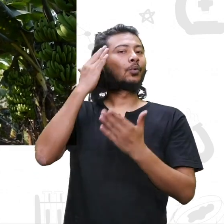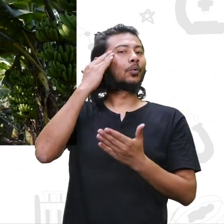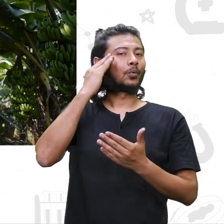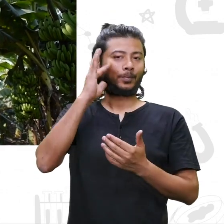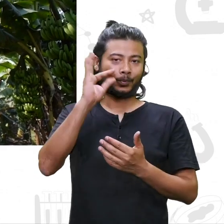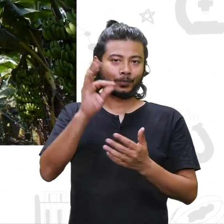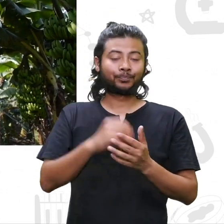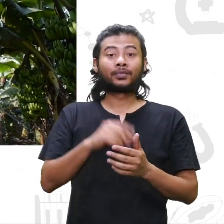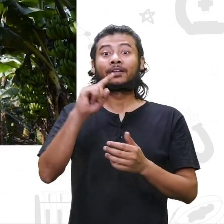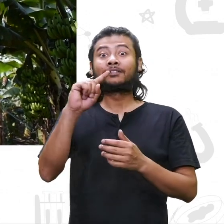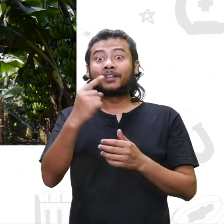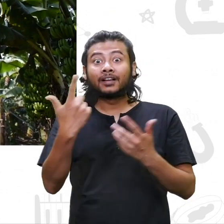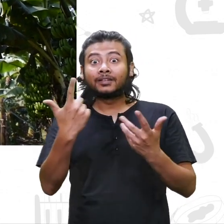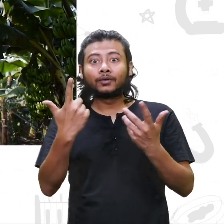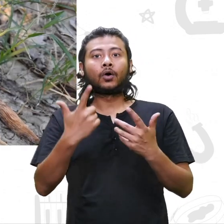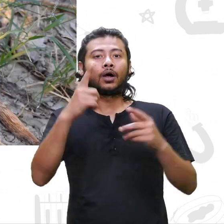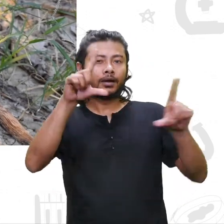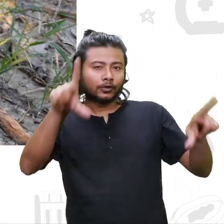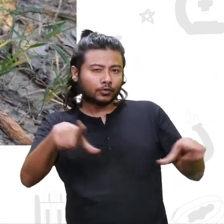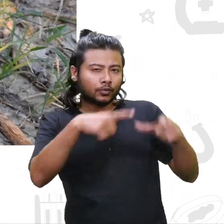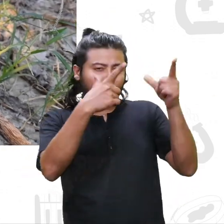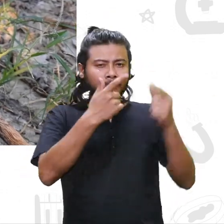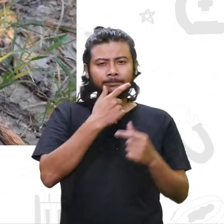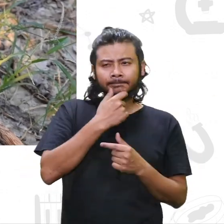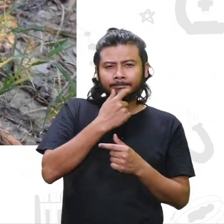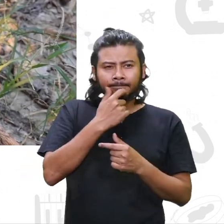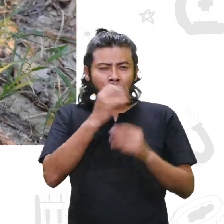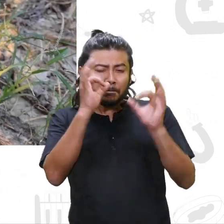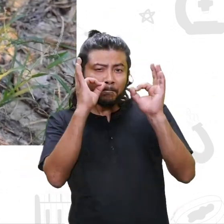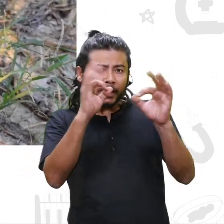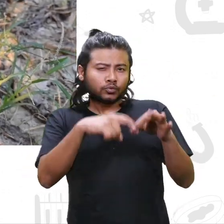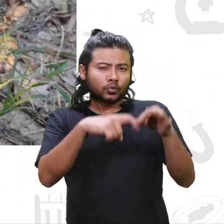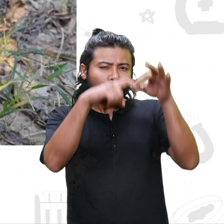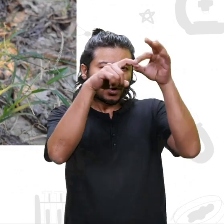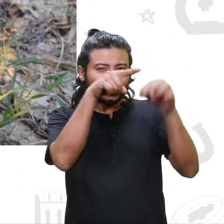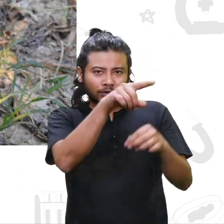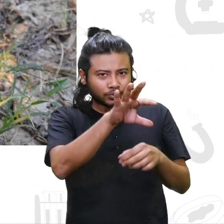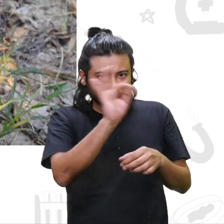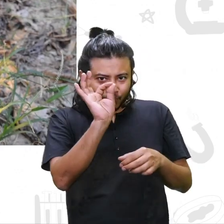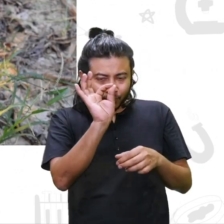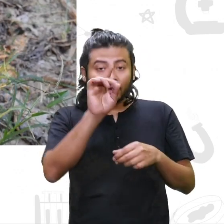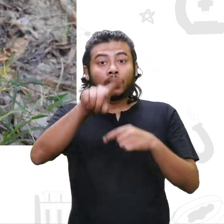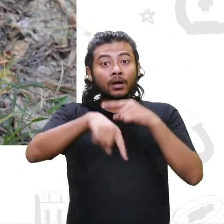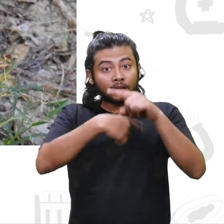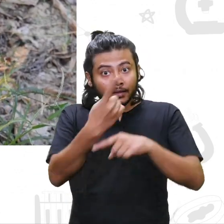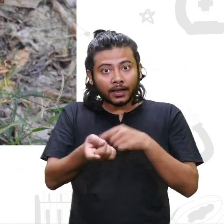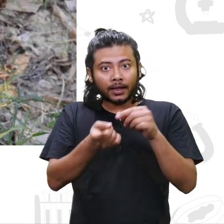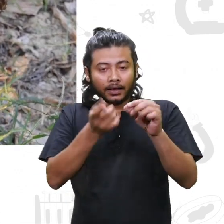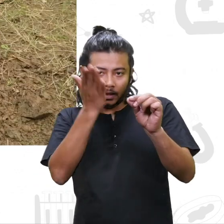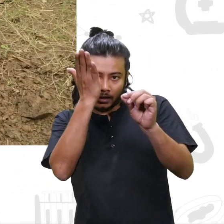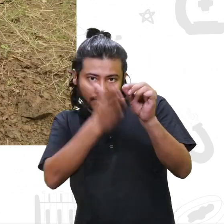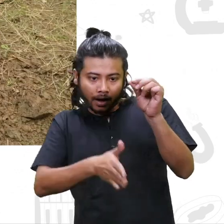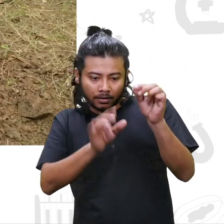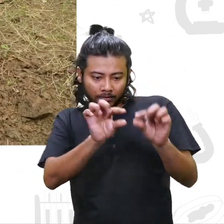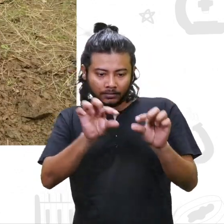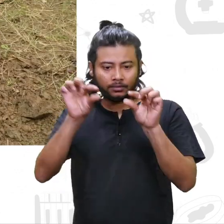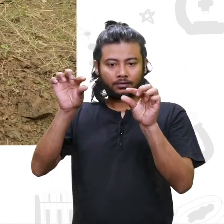behind the tissue culture technique. The first step in the tissue culture technique is a proper selection of a mother plant. Then the cutting out of